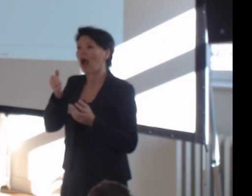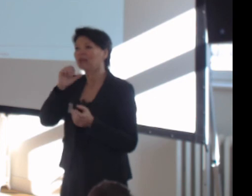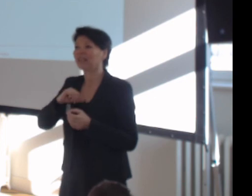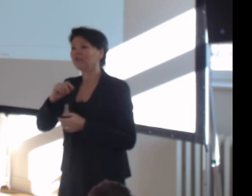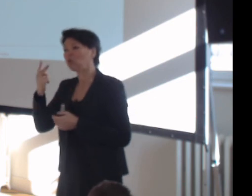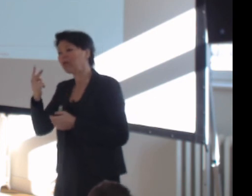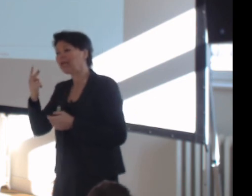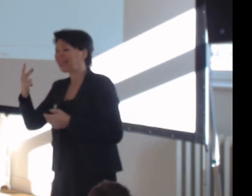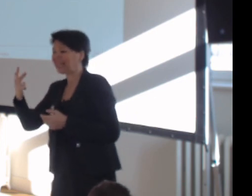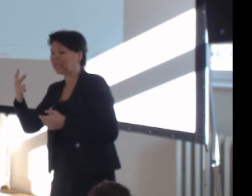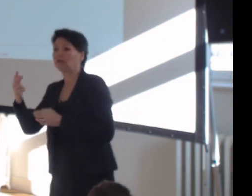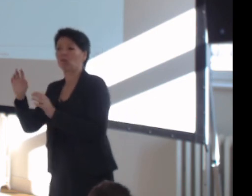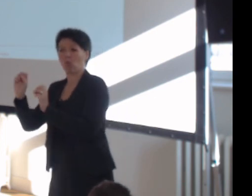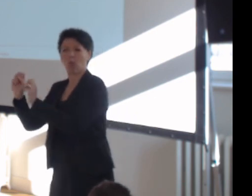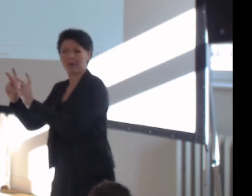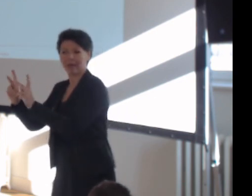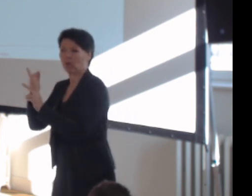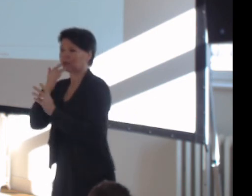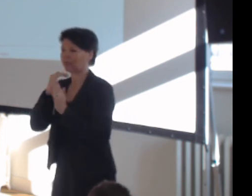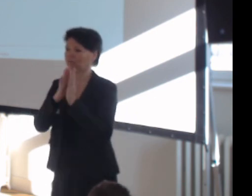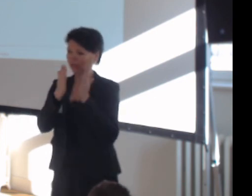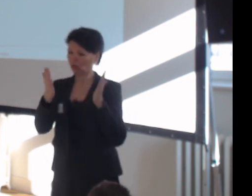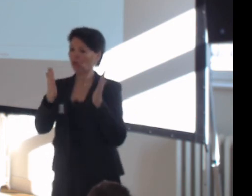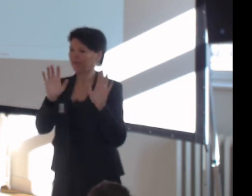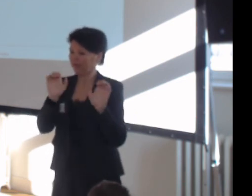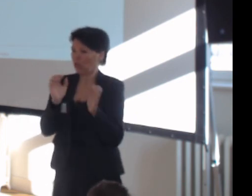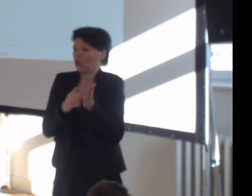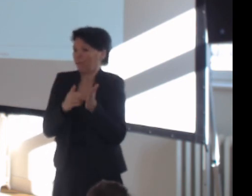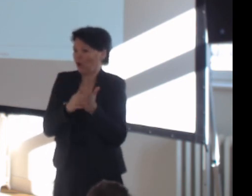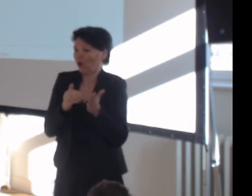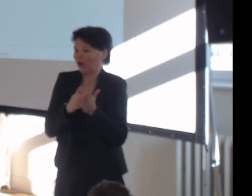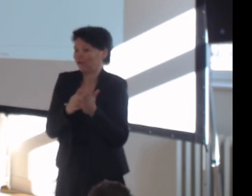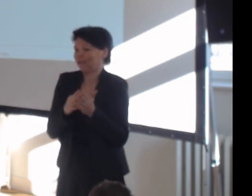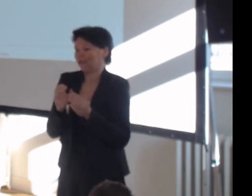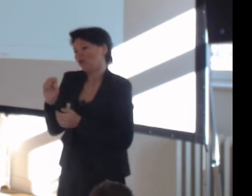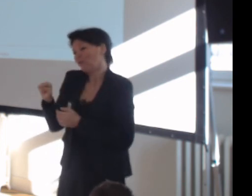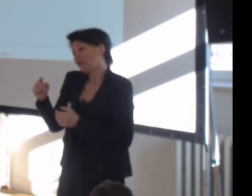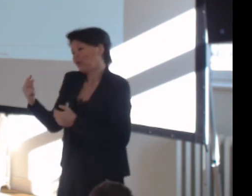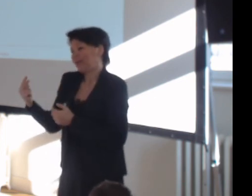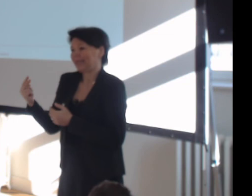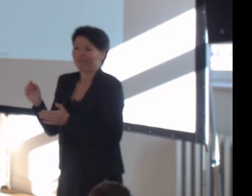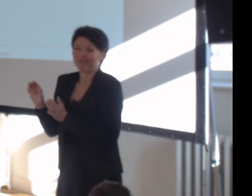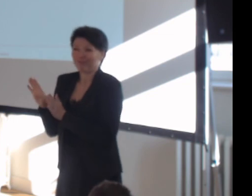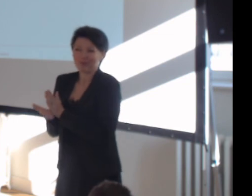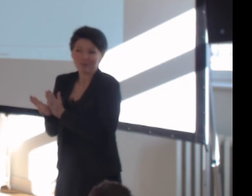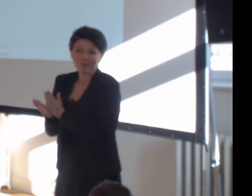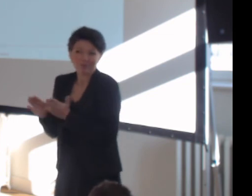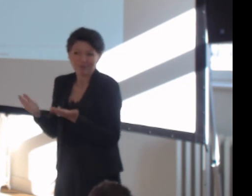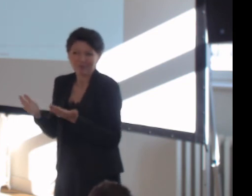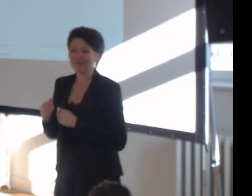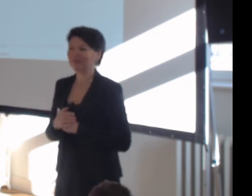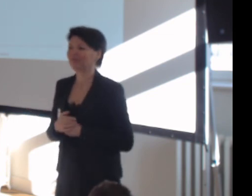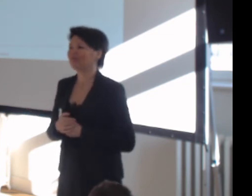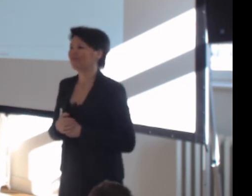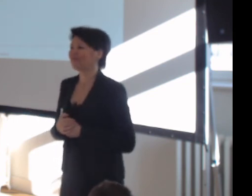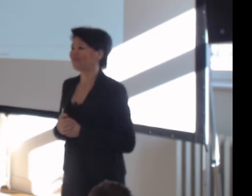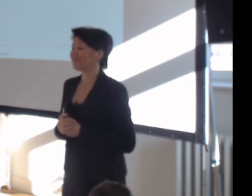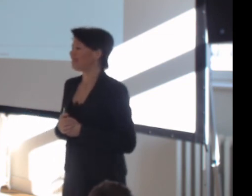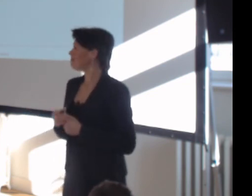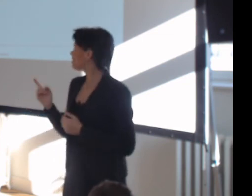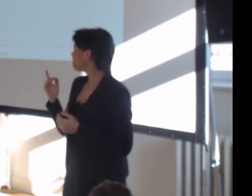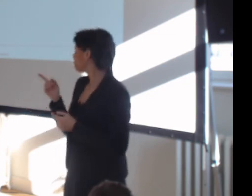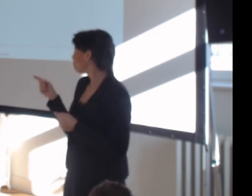then the catalogue and the collection is fine. But this low circulation